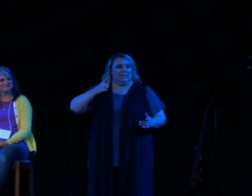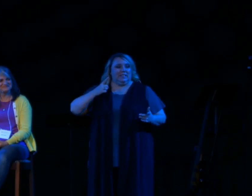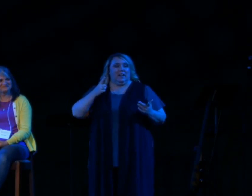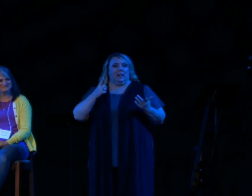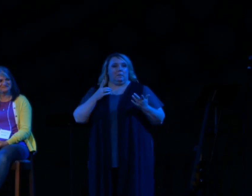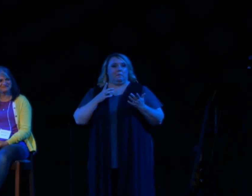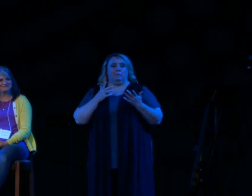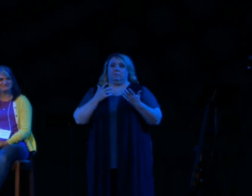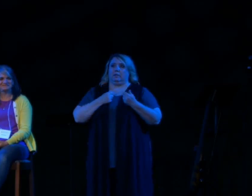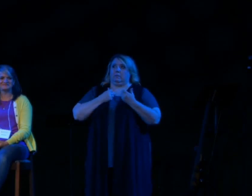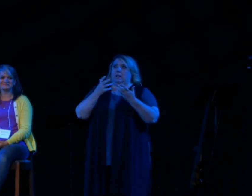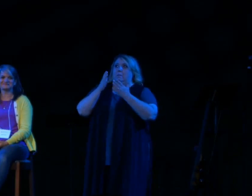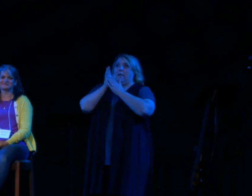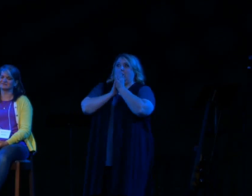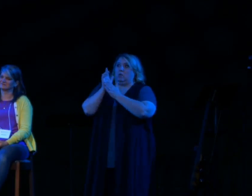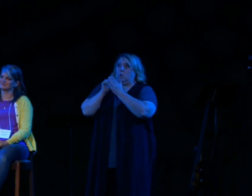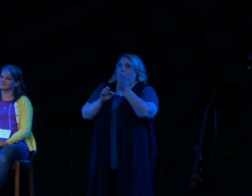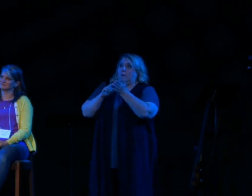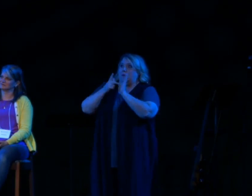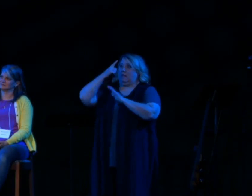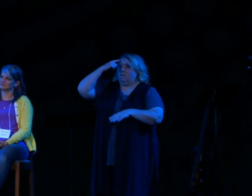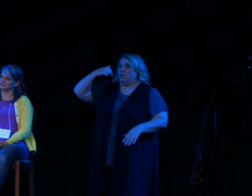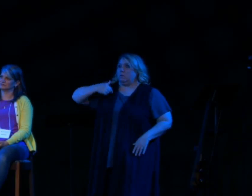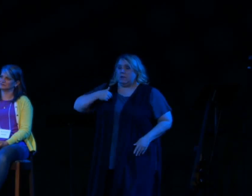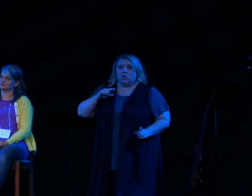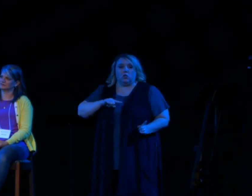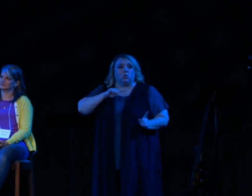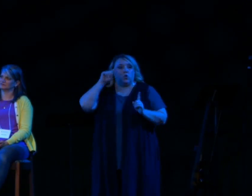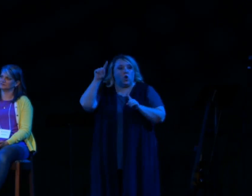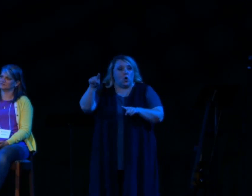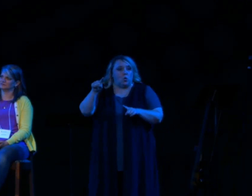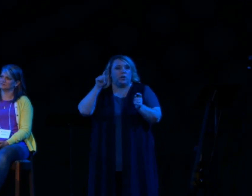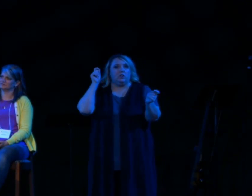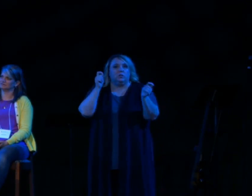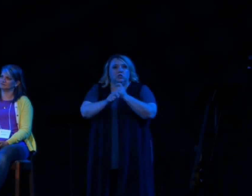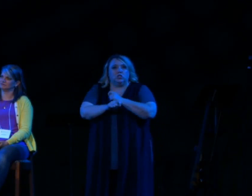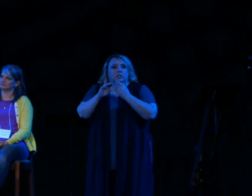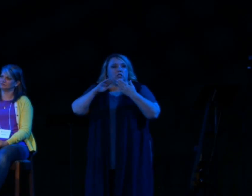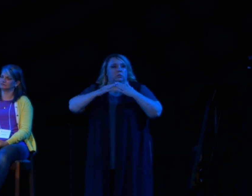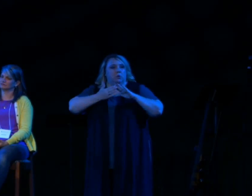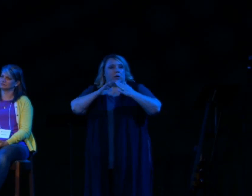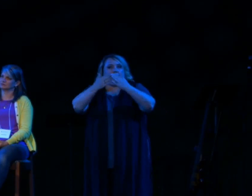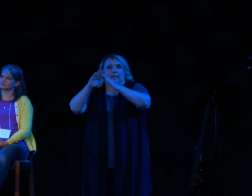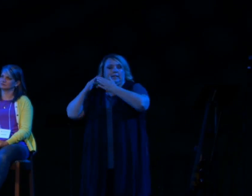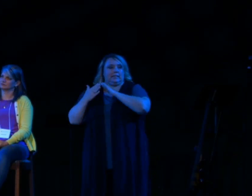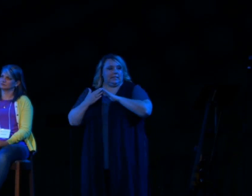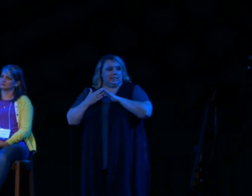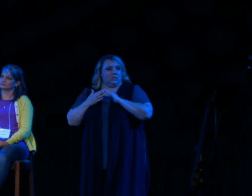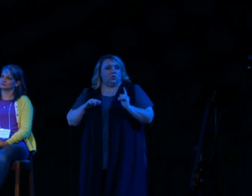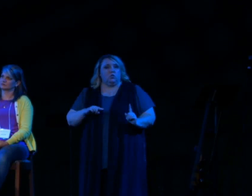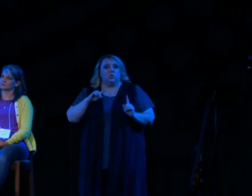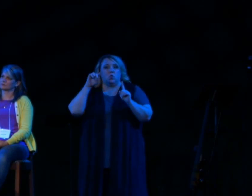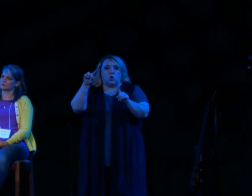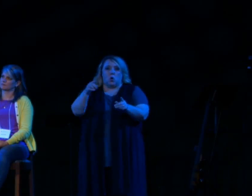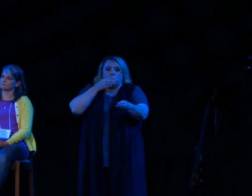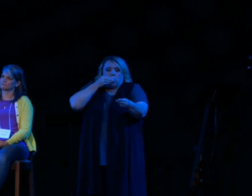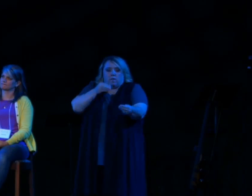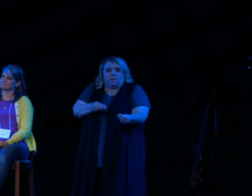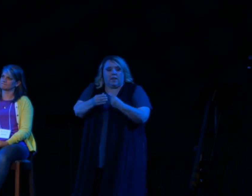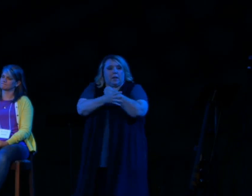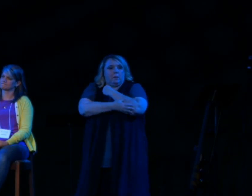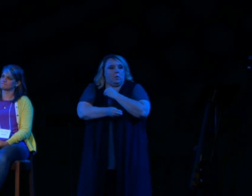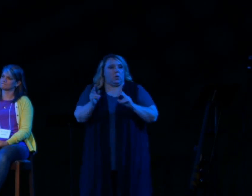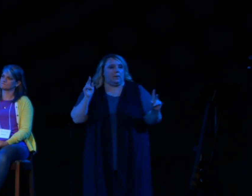of Methodism, what Methodism meant to me was you go out and you change communities. You go out and you feed the poor.